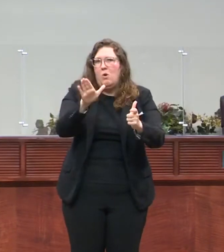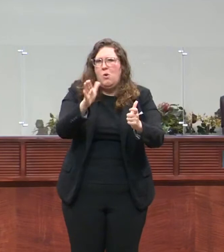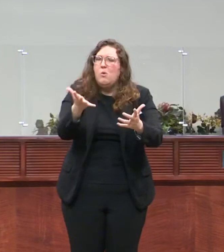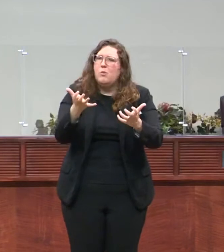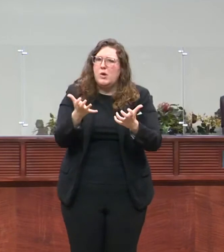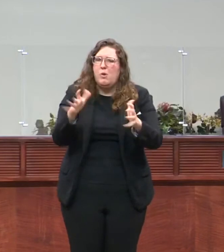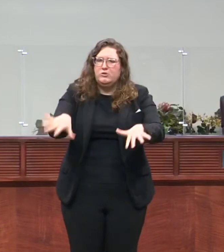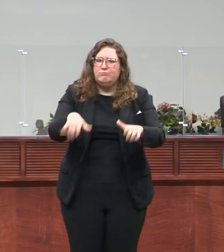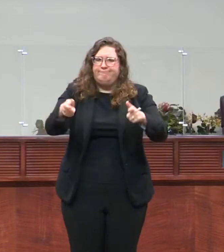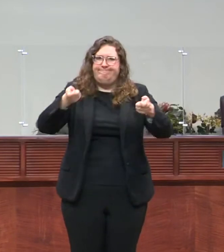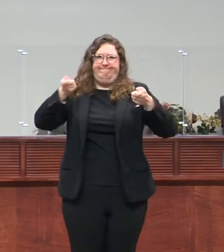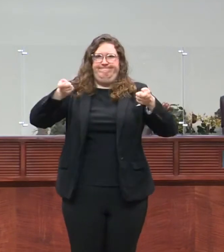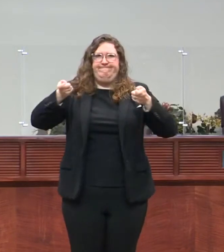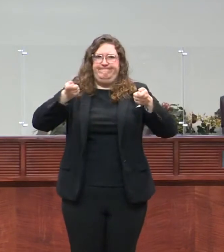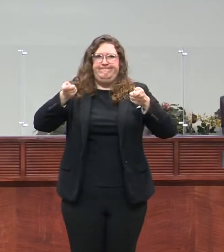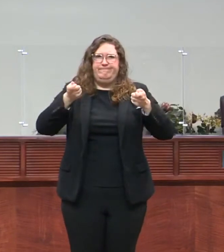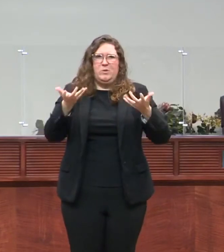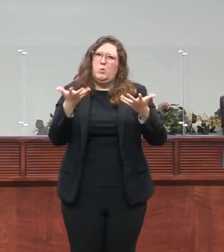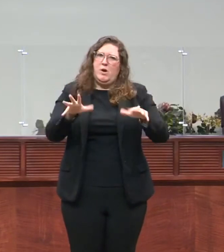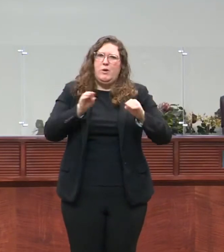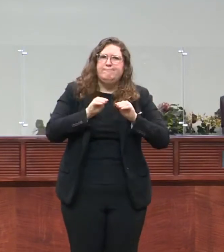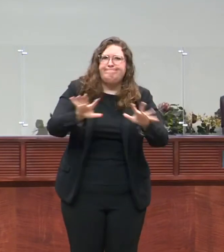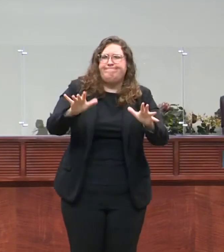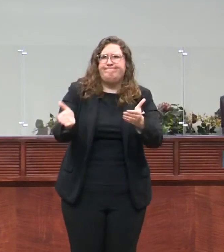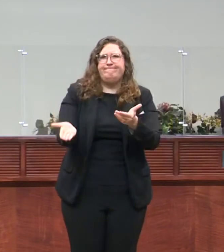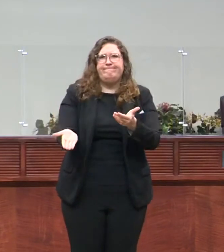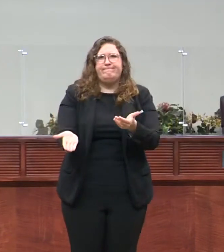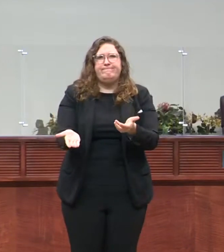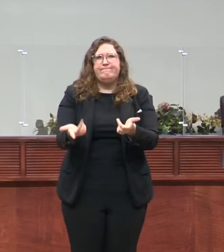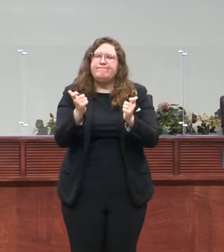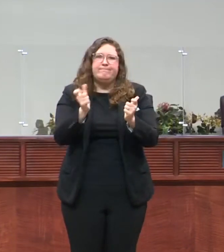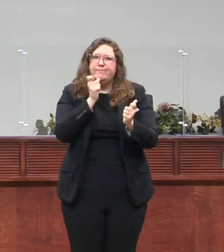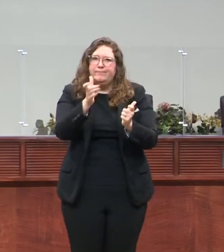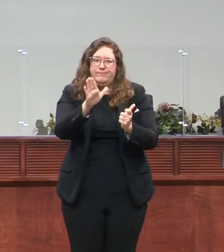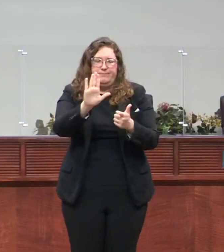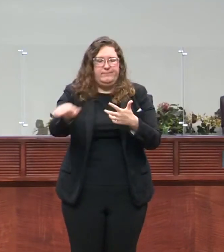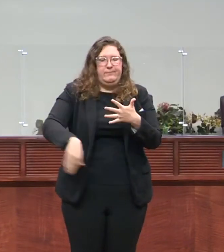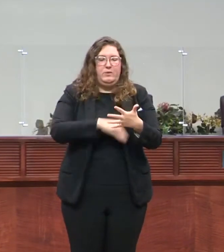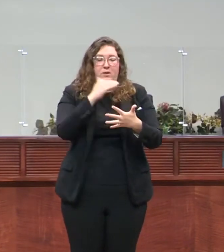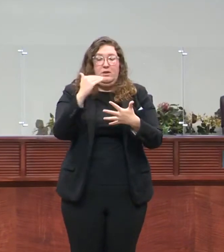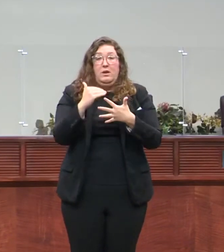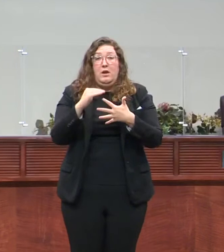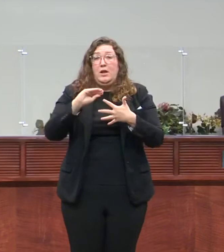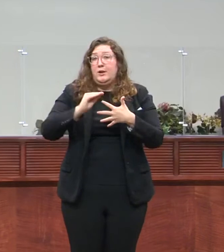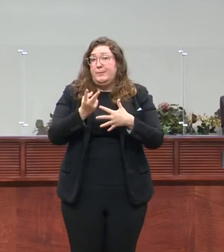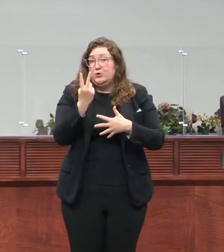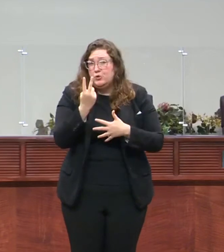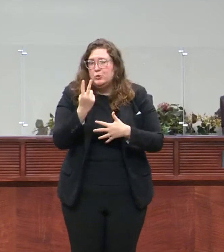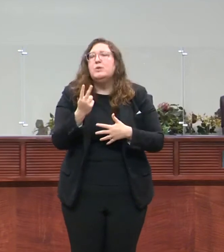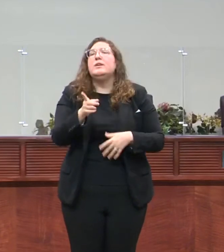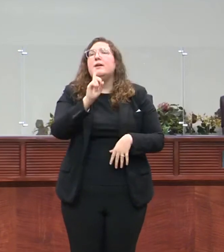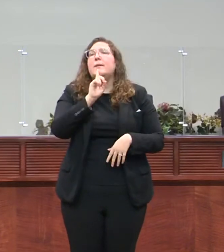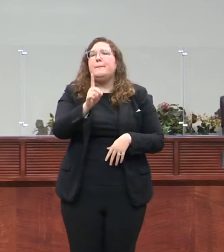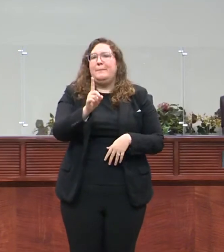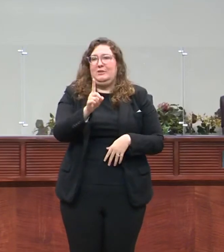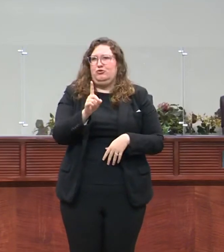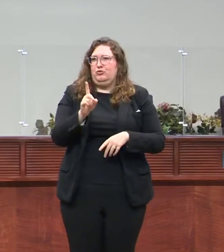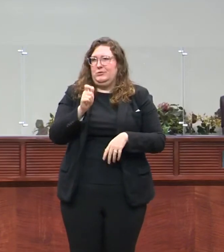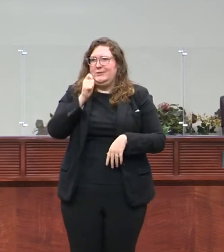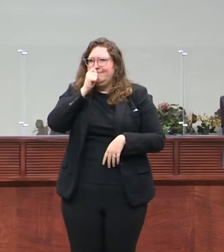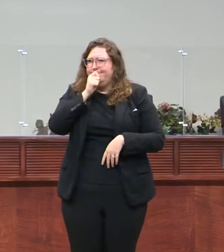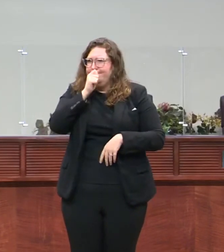the Delta variant, from spreading within our community. Number two, our goal is to ensure that we have adequate